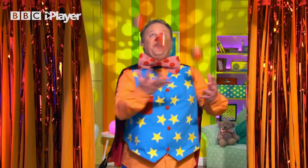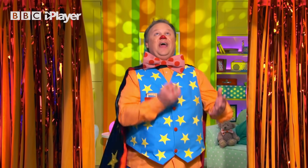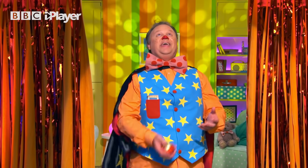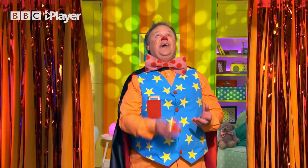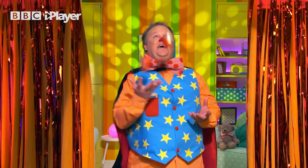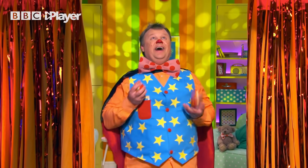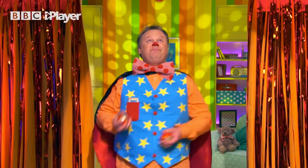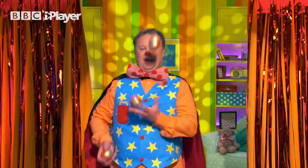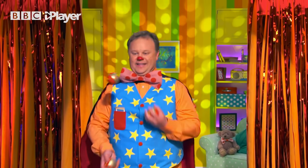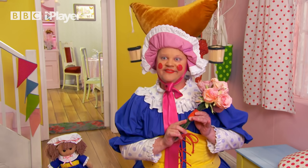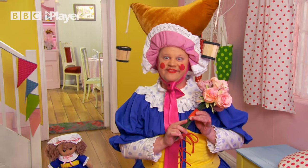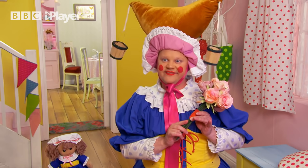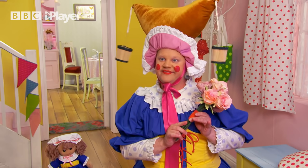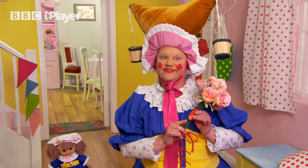Thank you.